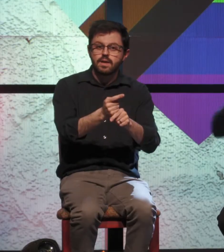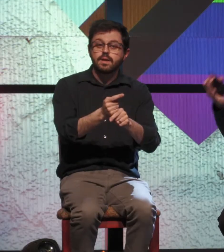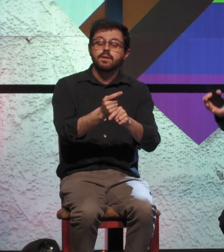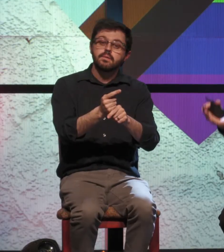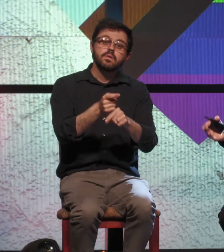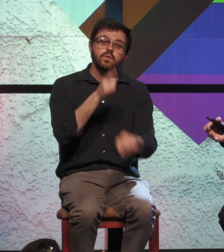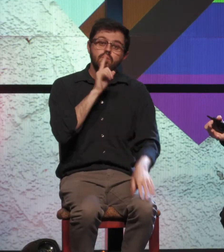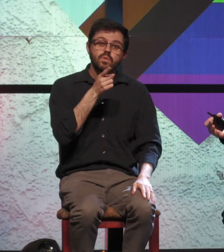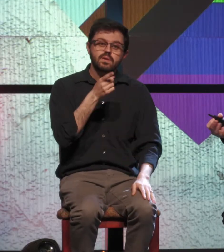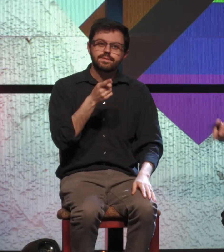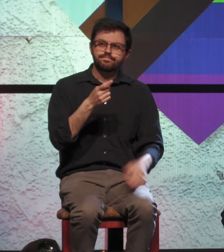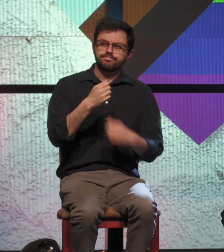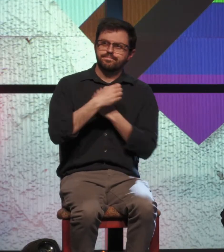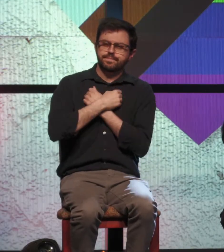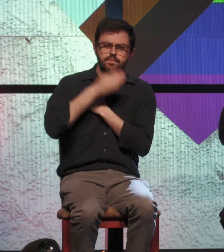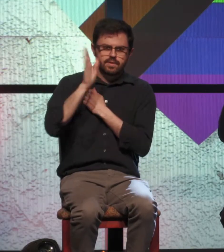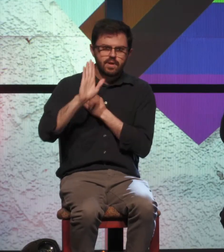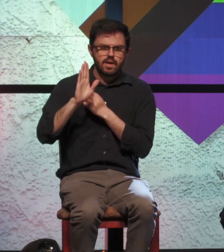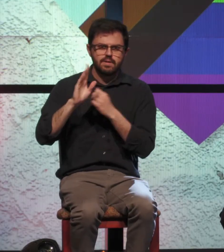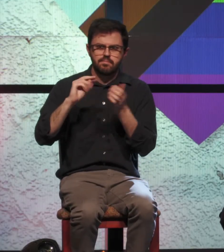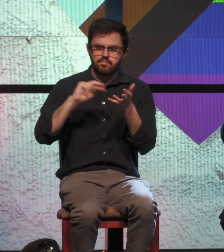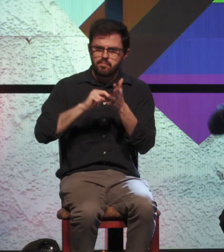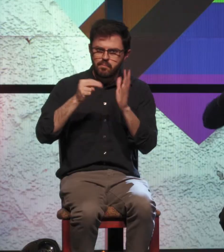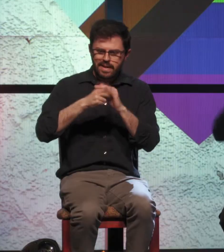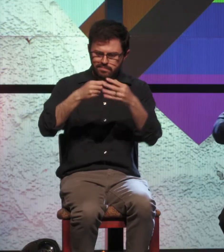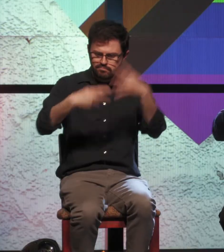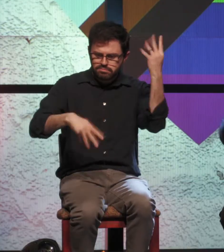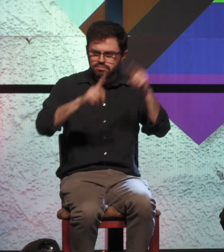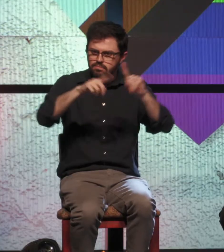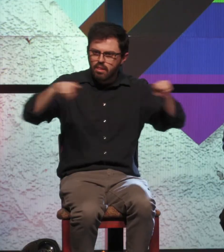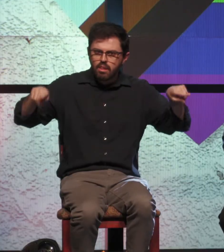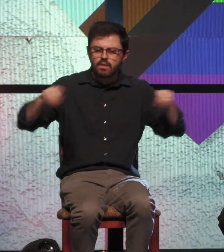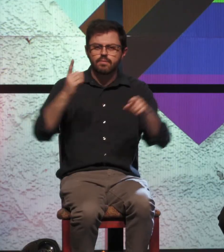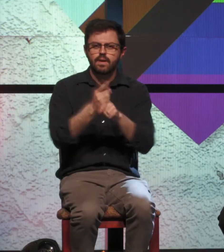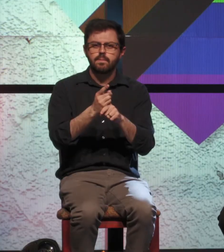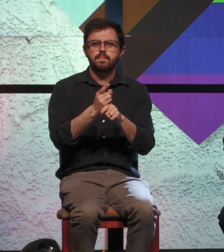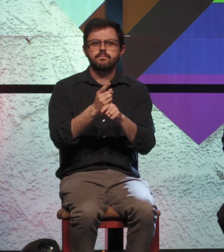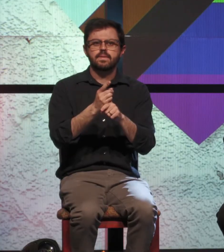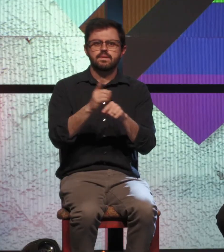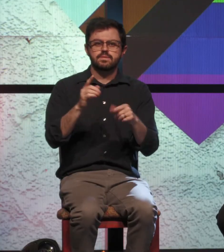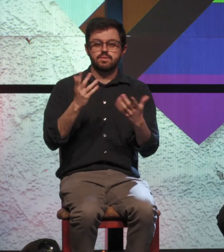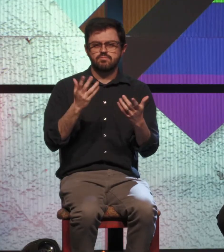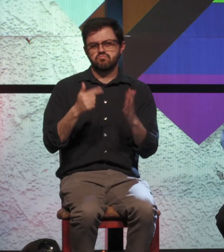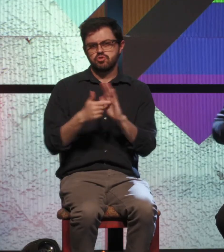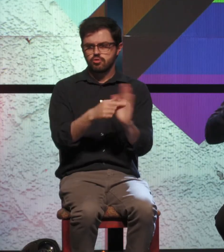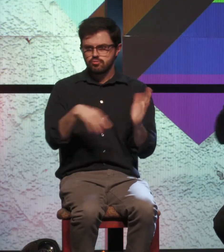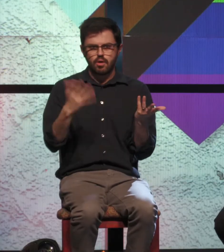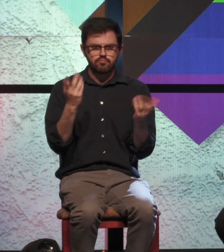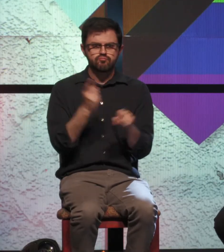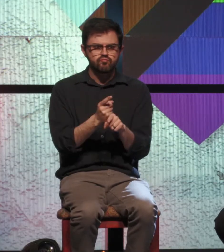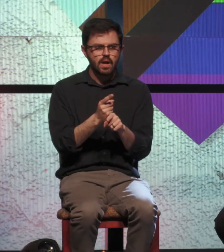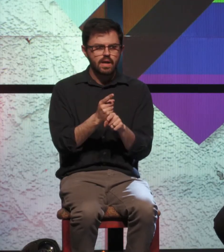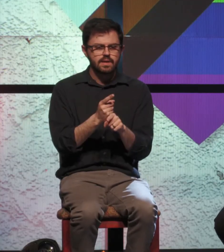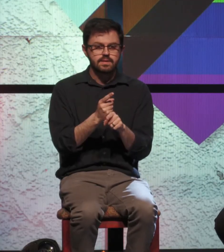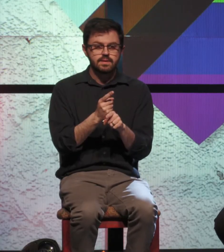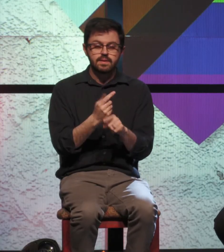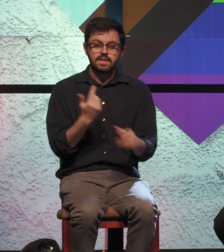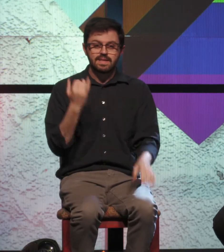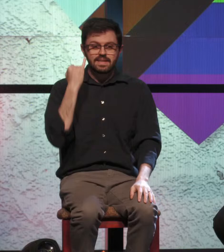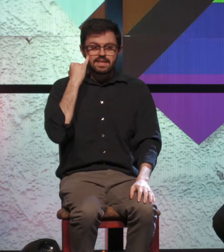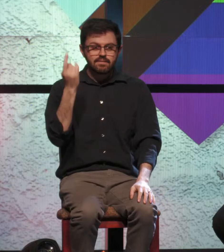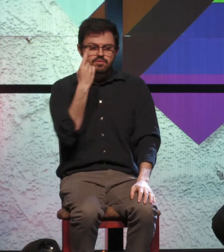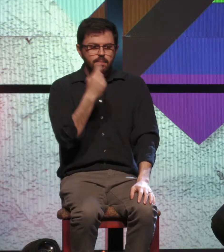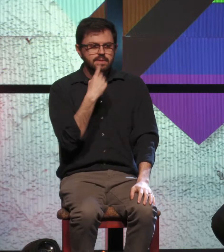mean lots of different things. And this shows you, like, when someone says, love God, like, I can say that and I can have